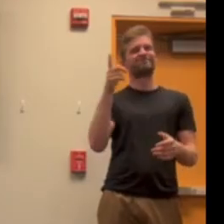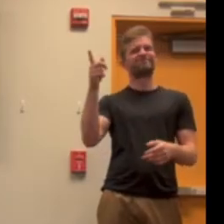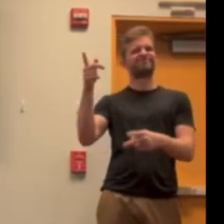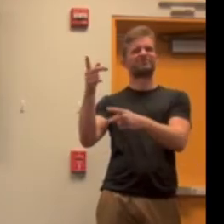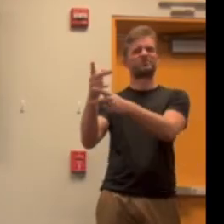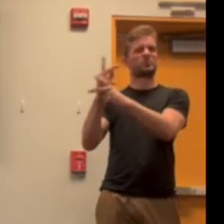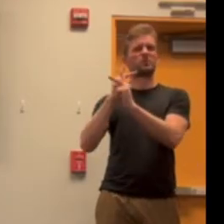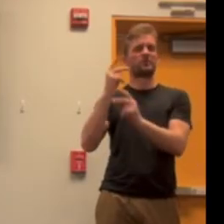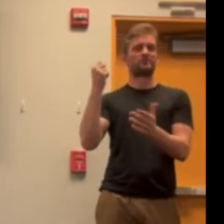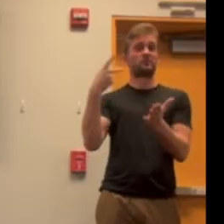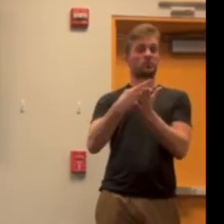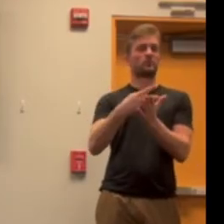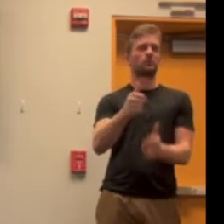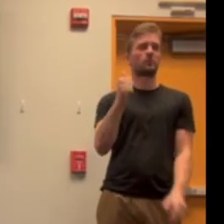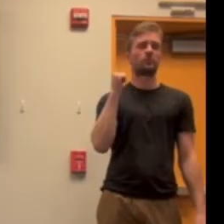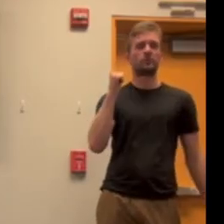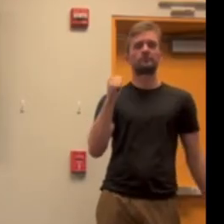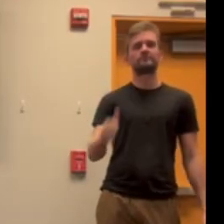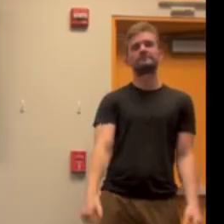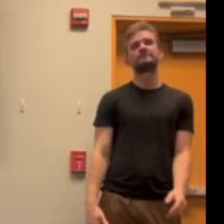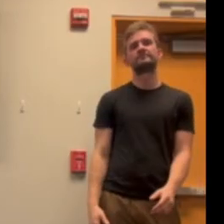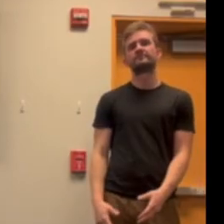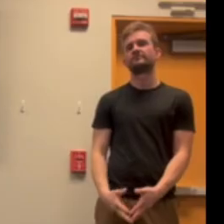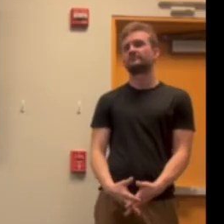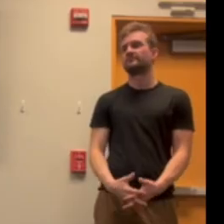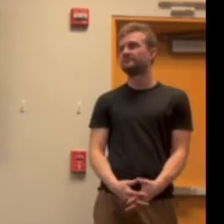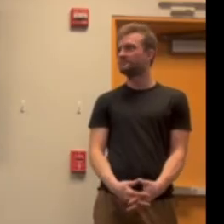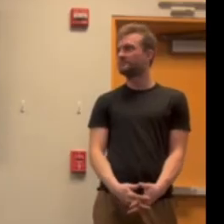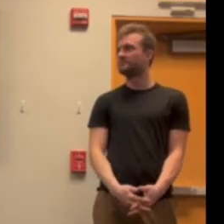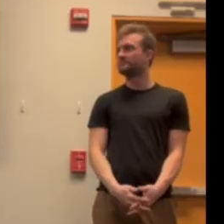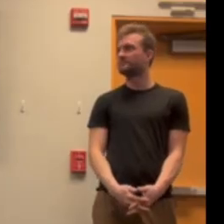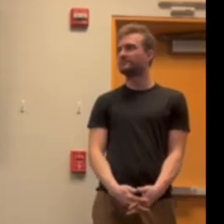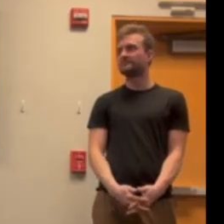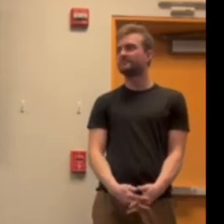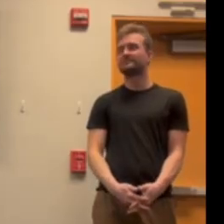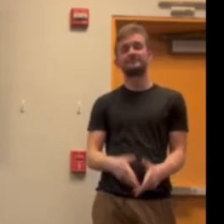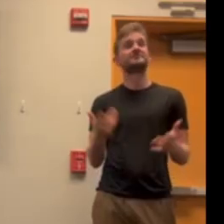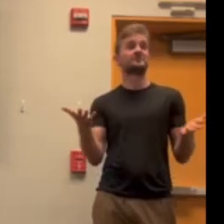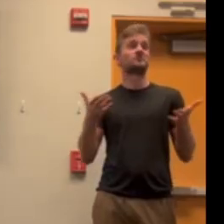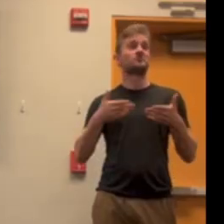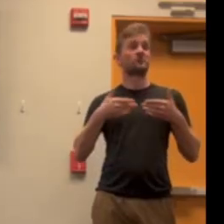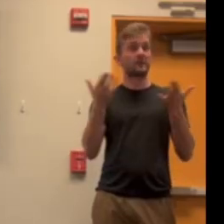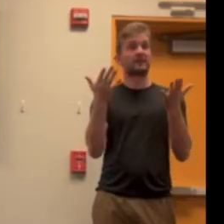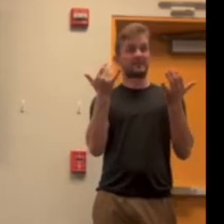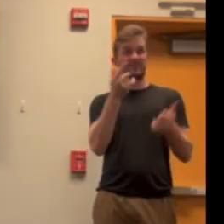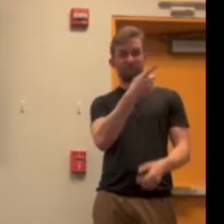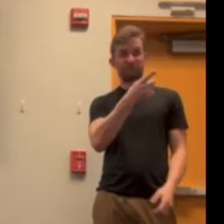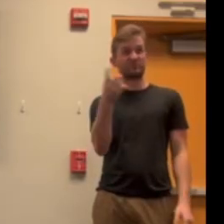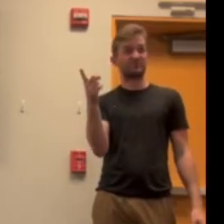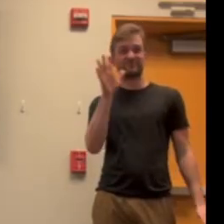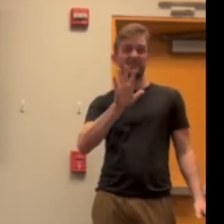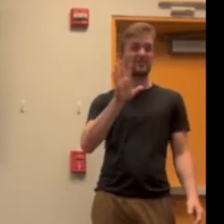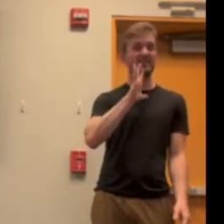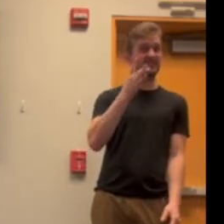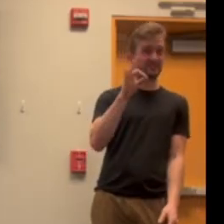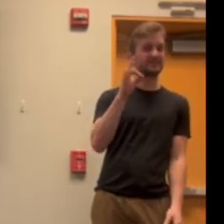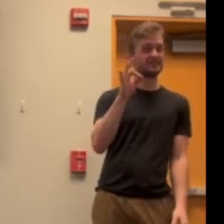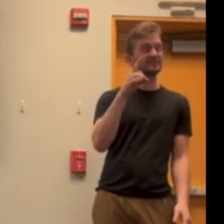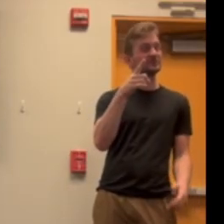approved. So I'd say now is the time, when you turn 18 really, is when you want to start building your